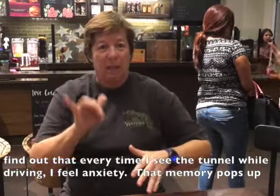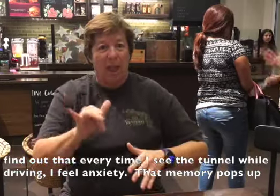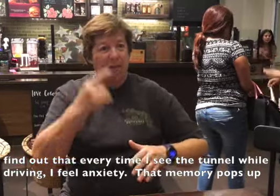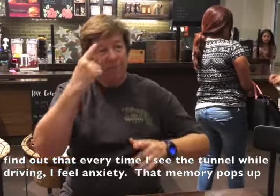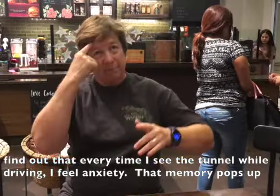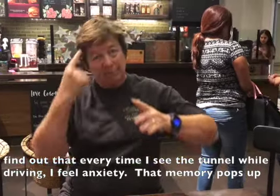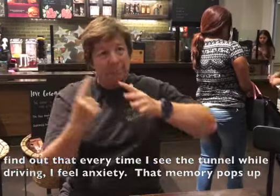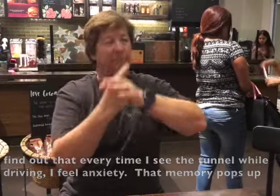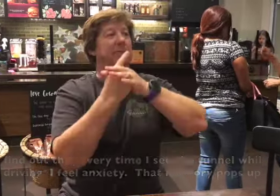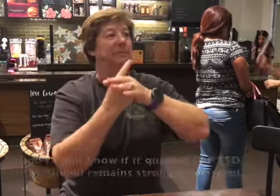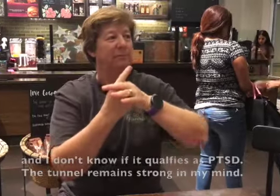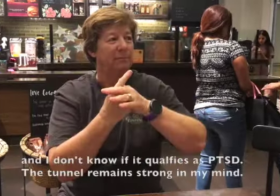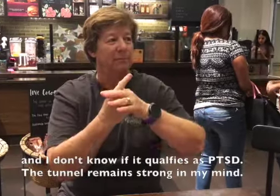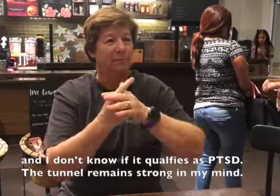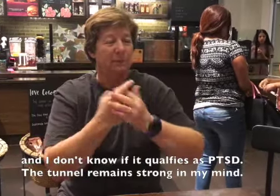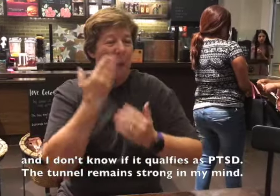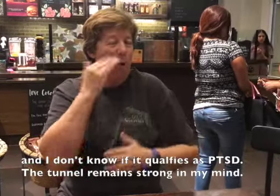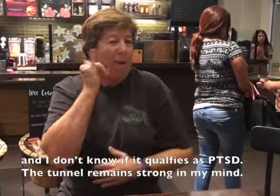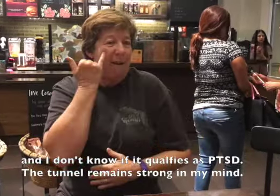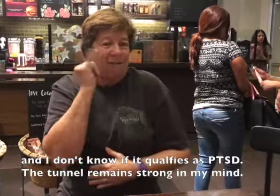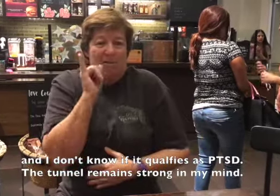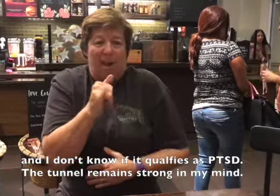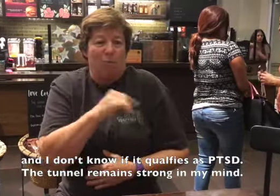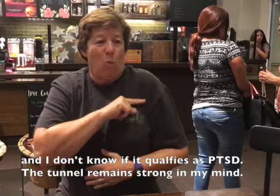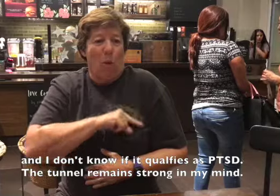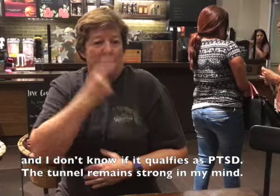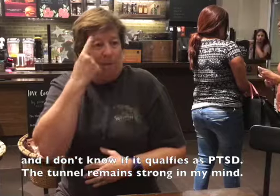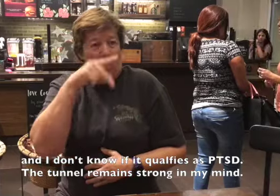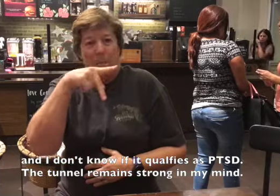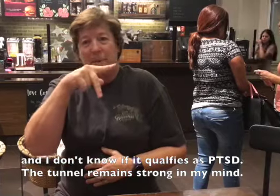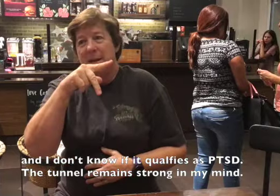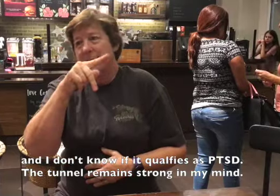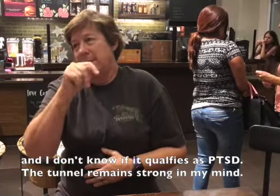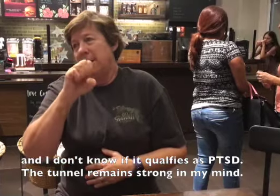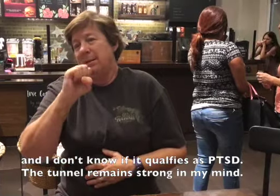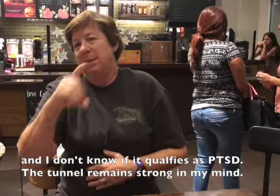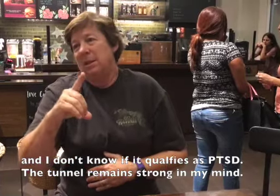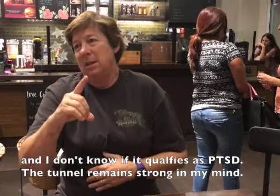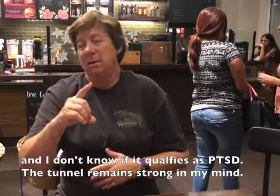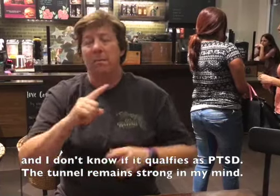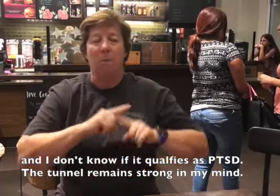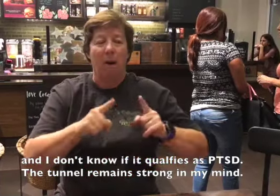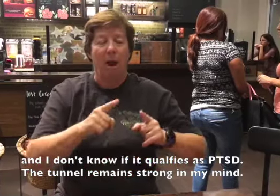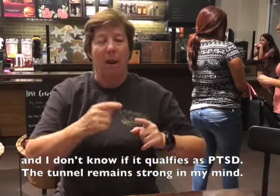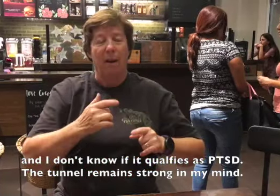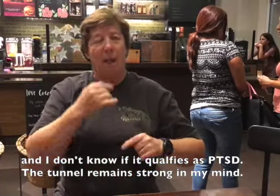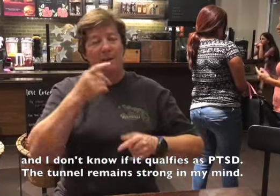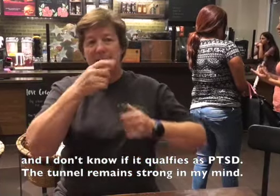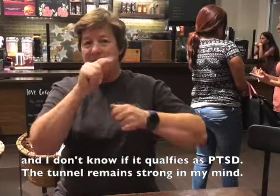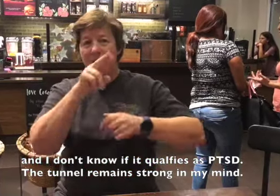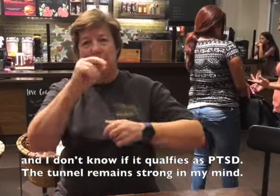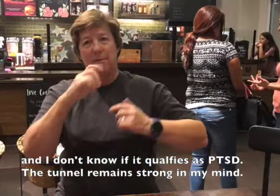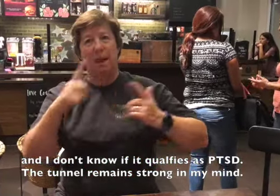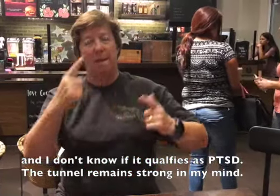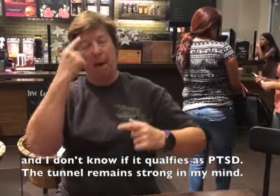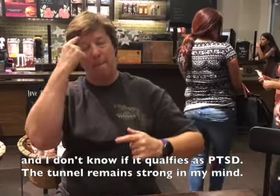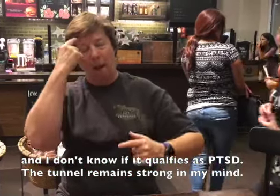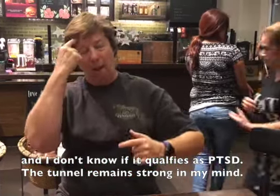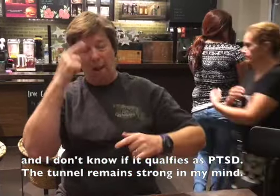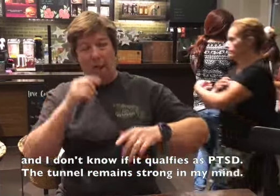anxiety. That memory pops up. And I don't even know if that qualifies for post-traumatic stress disorder, but the tunnel remains strong in my